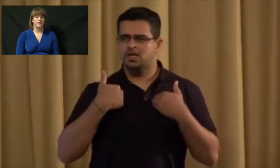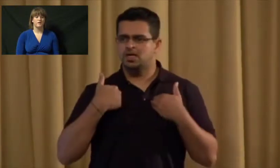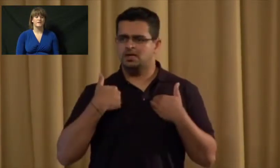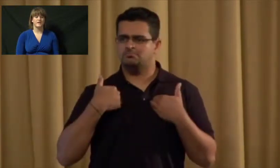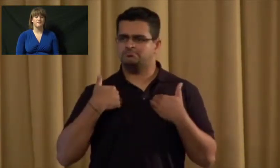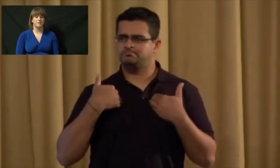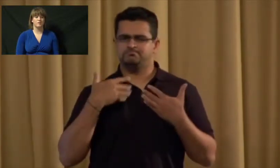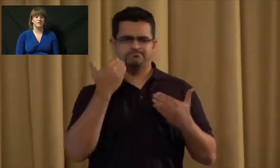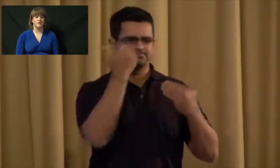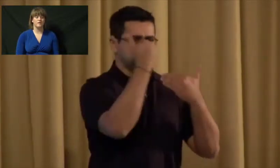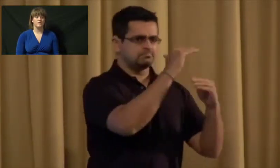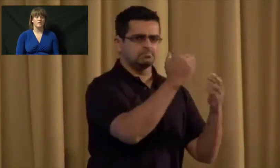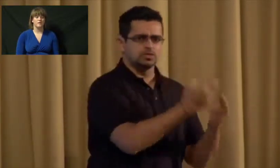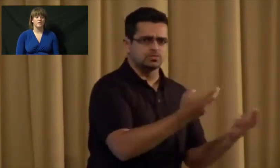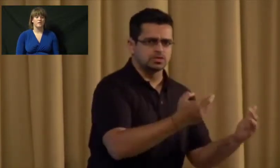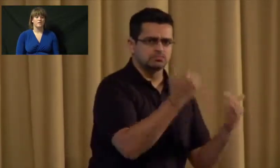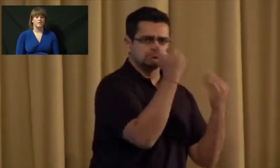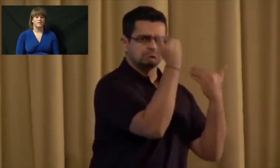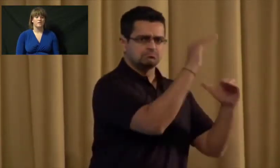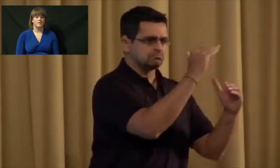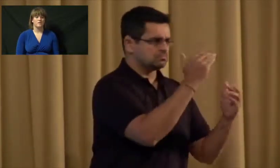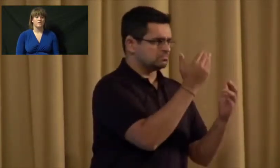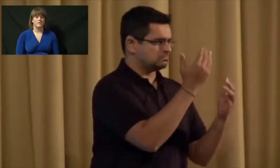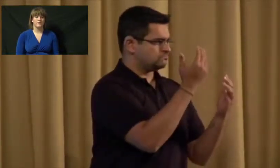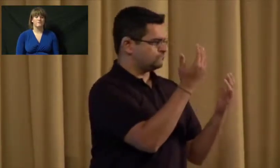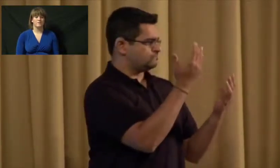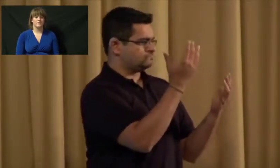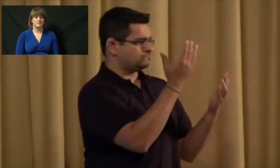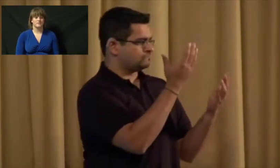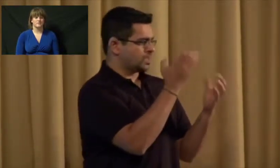Now in the deaf community, we have limits.